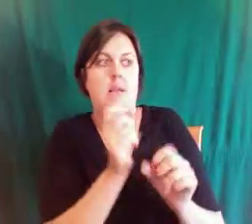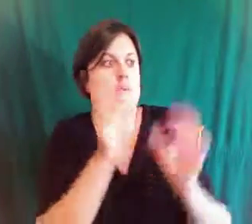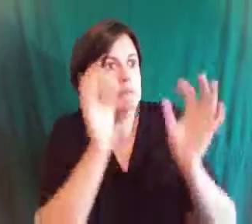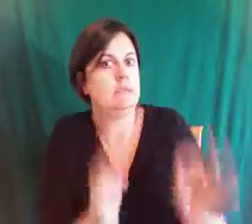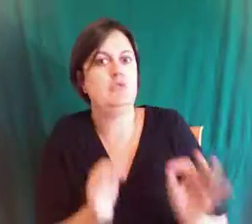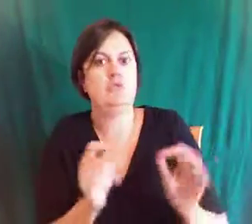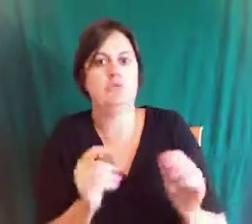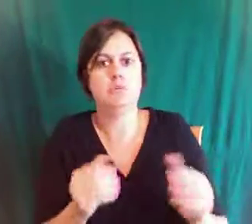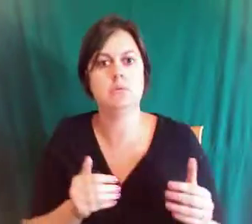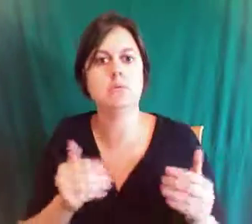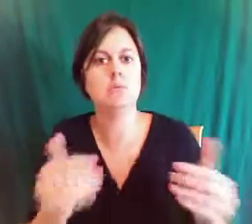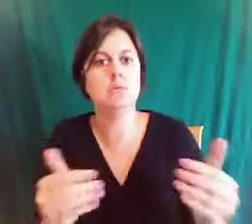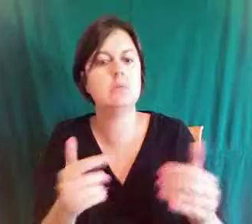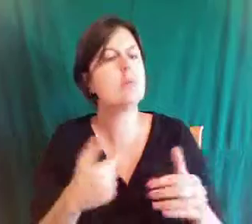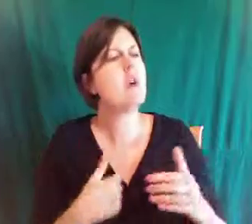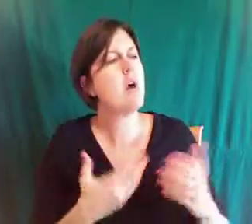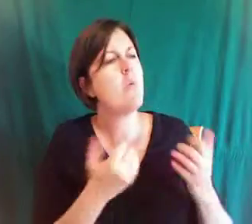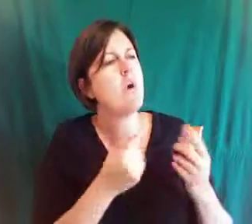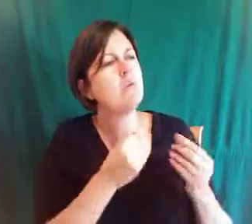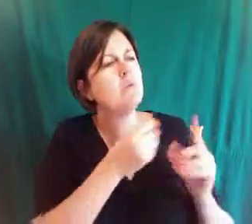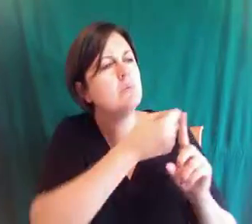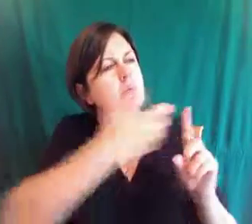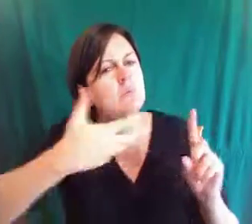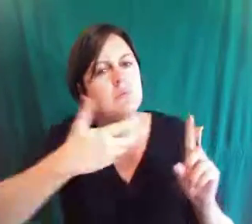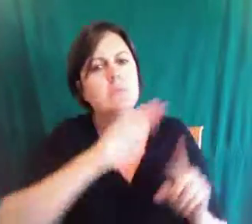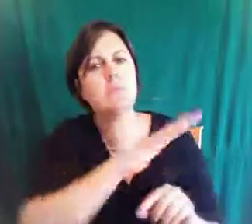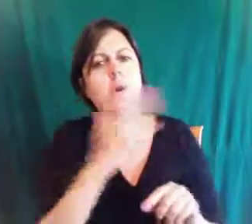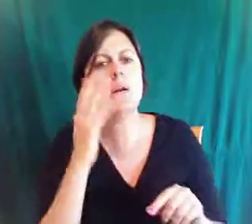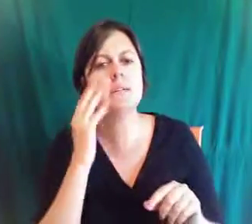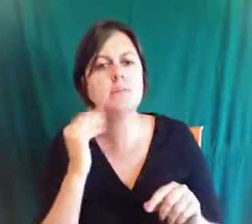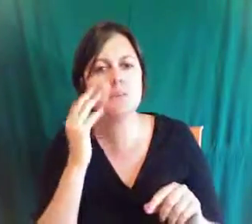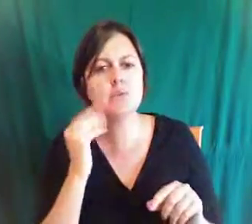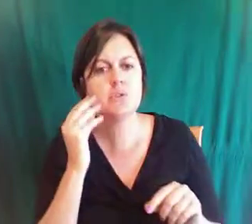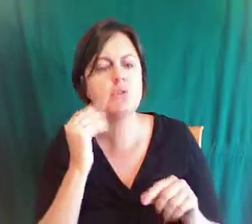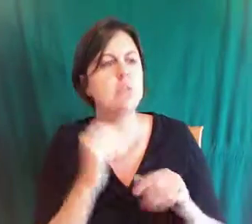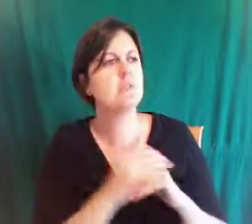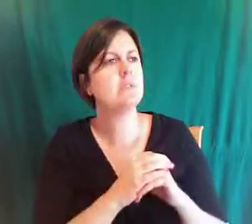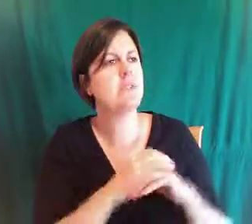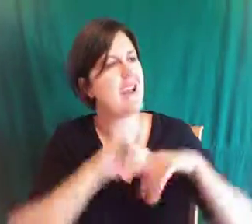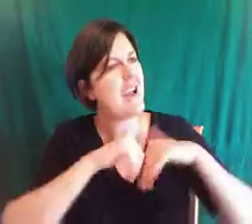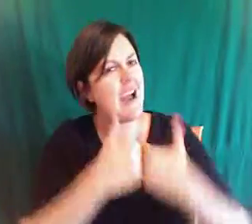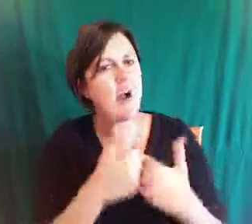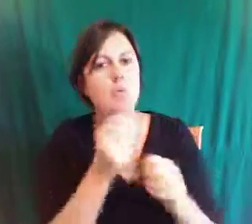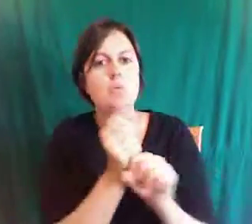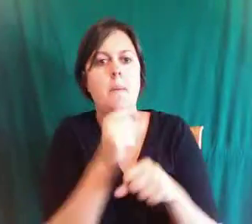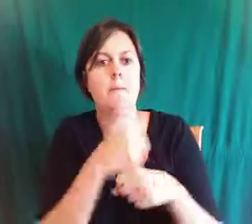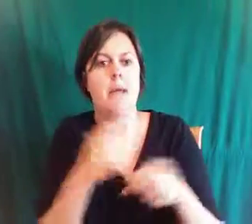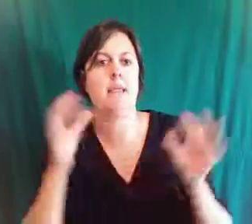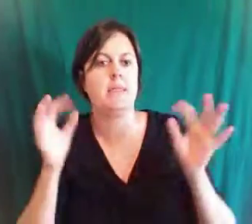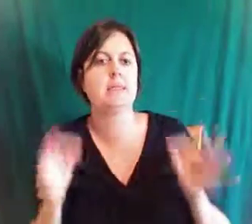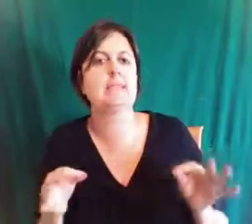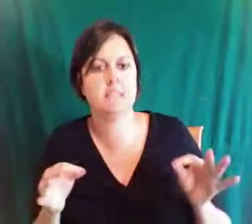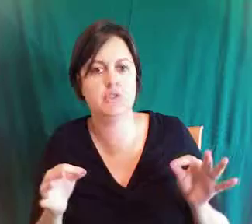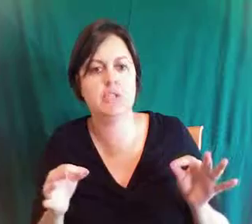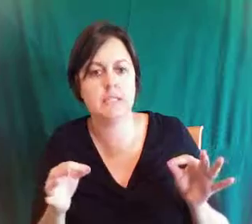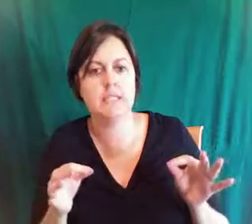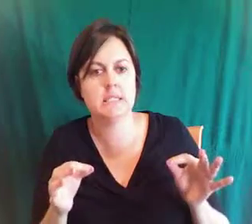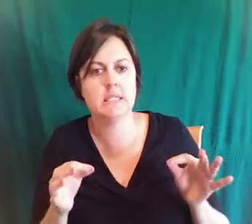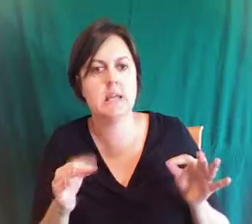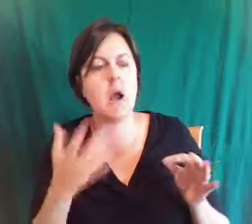the experience that you went through in making the decision to make the leap. I want to bring that experience,